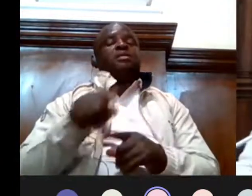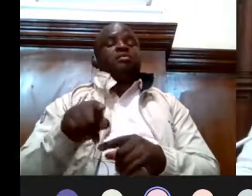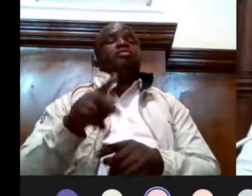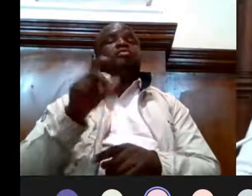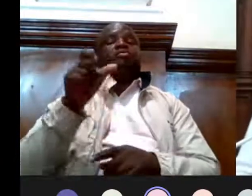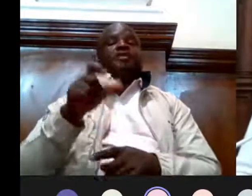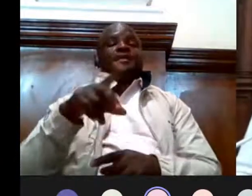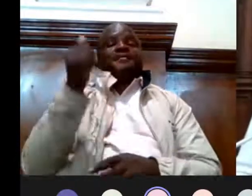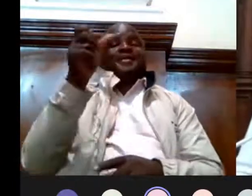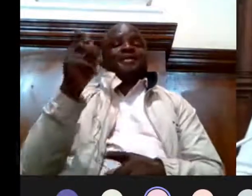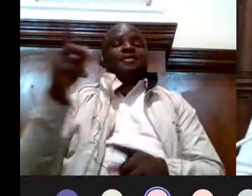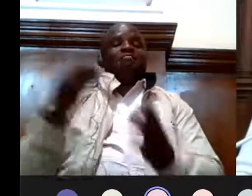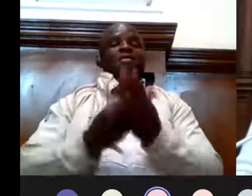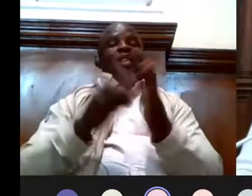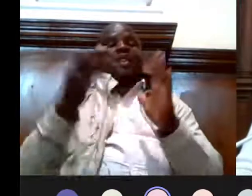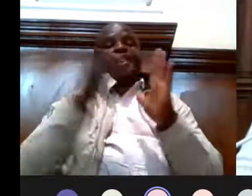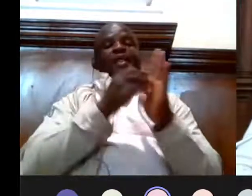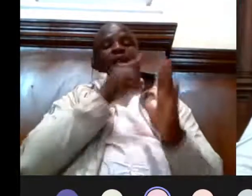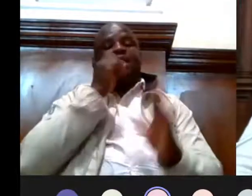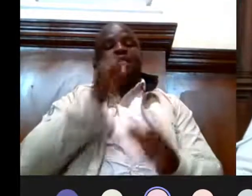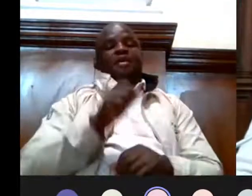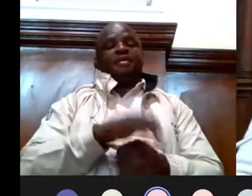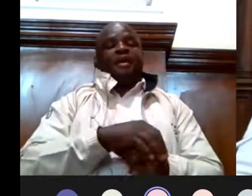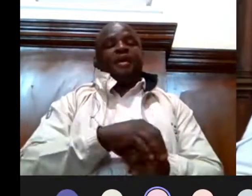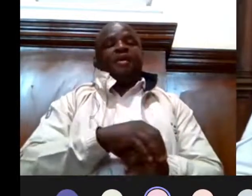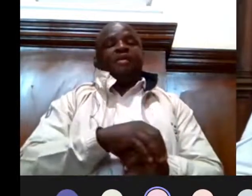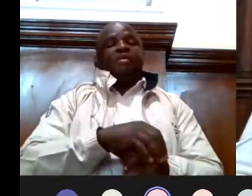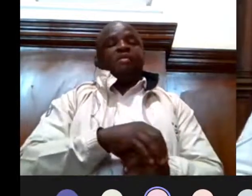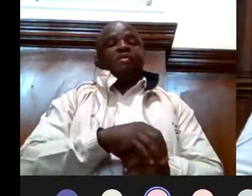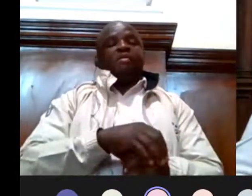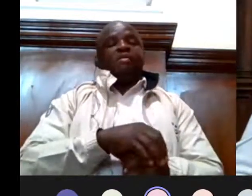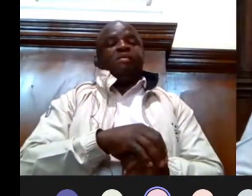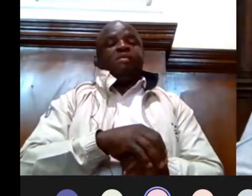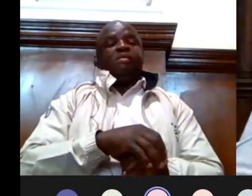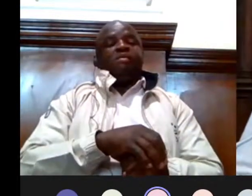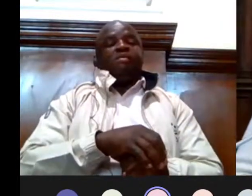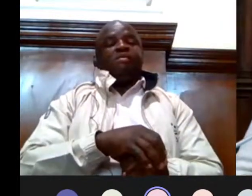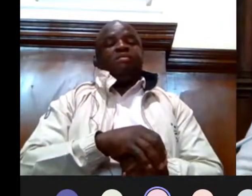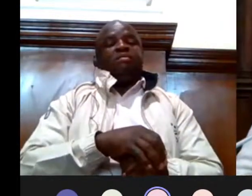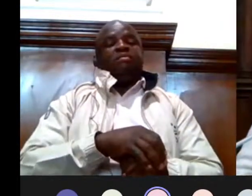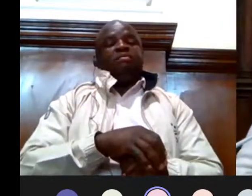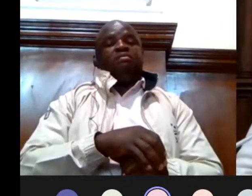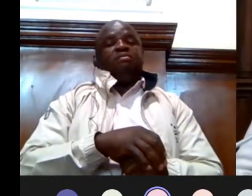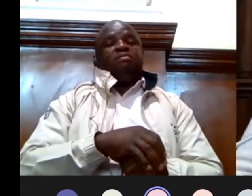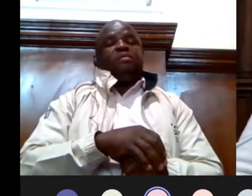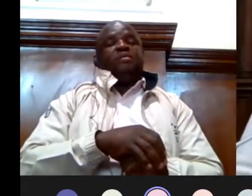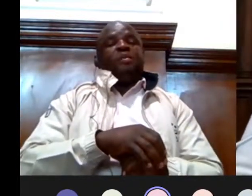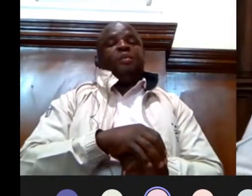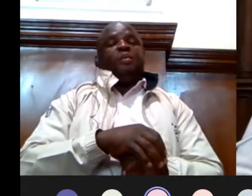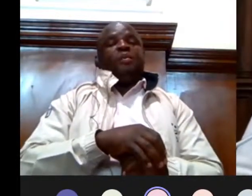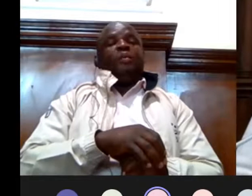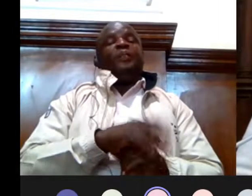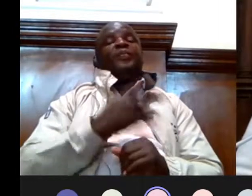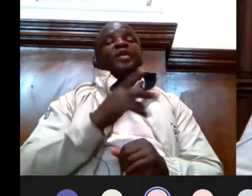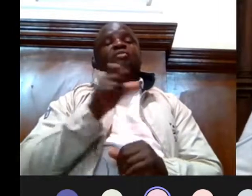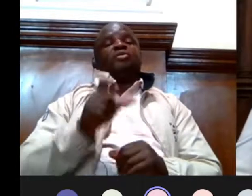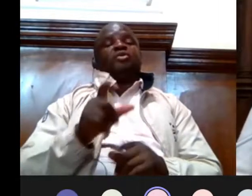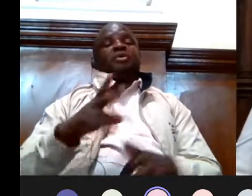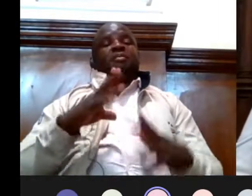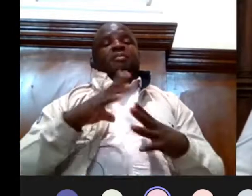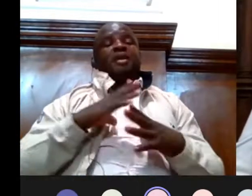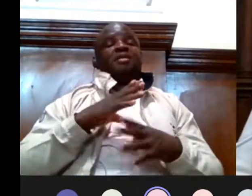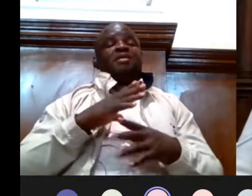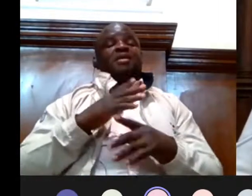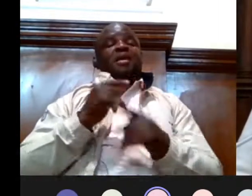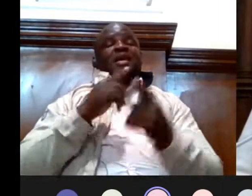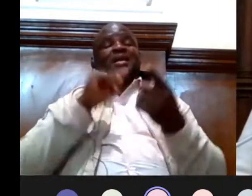so. Her pride did not only lie in this, but fighting for the rights